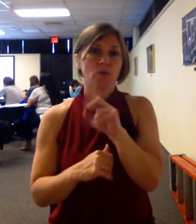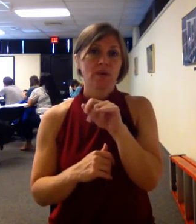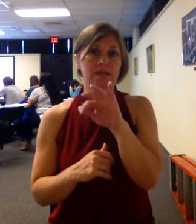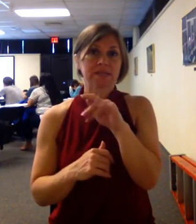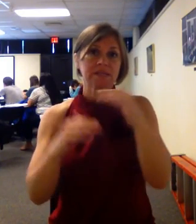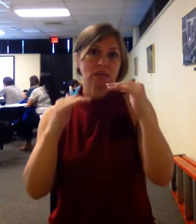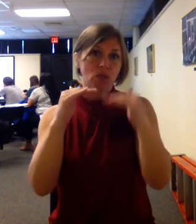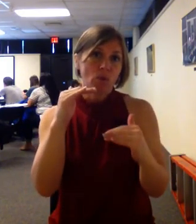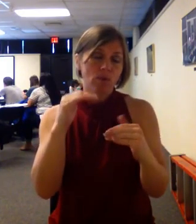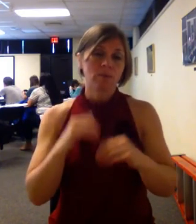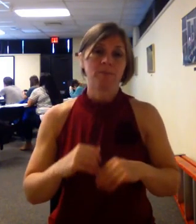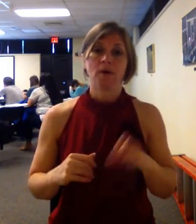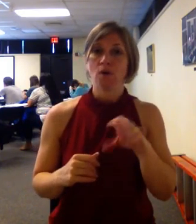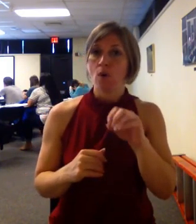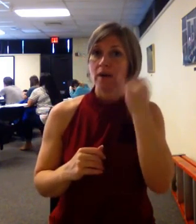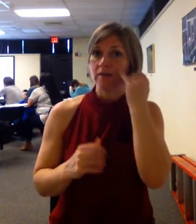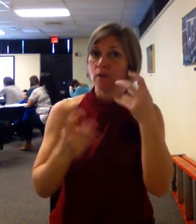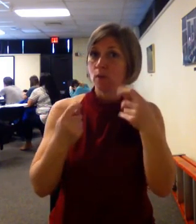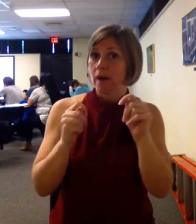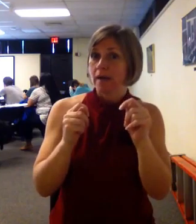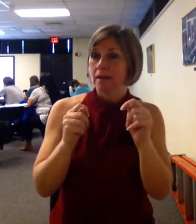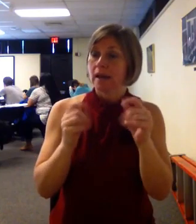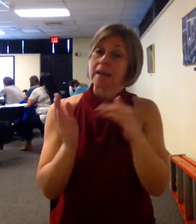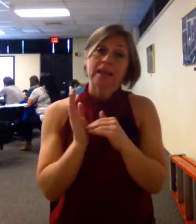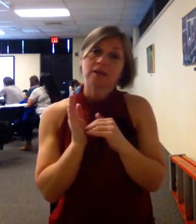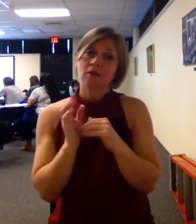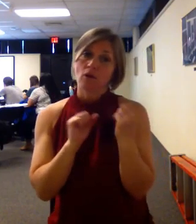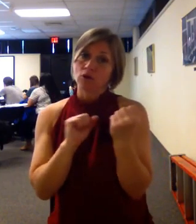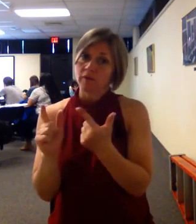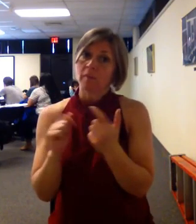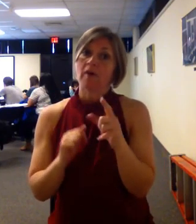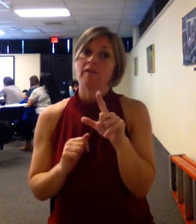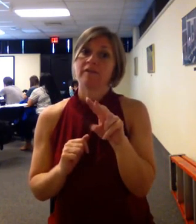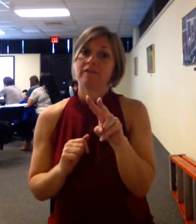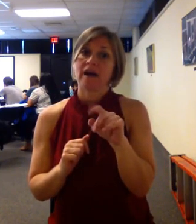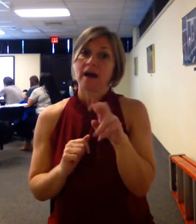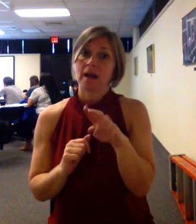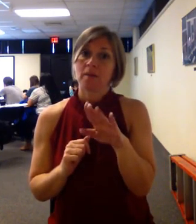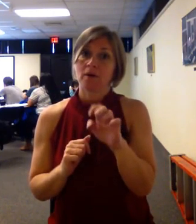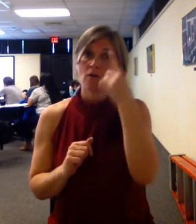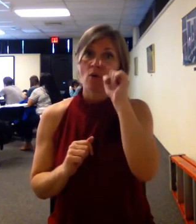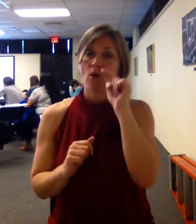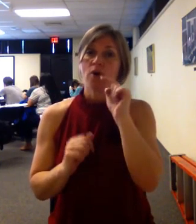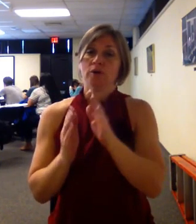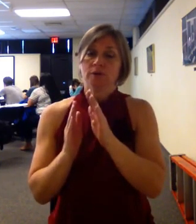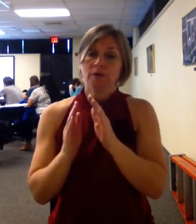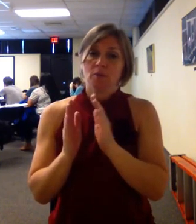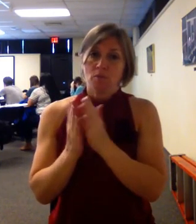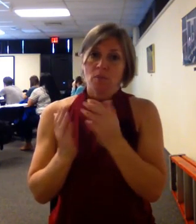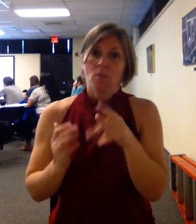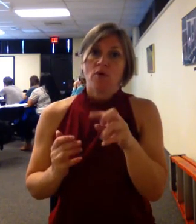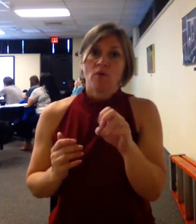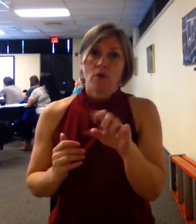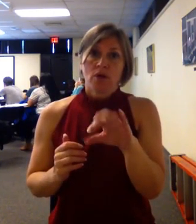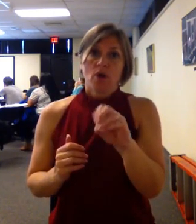So if you were going to try to determine, again, all of these viable for your portfolio, all of these on a standalone basis, they're saying that